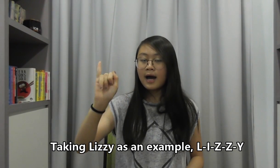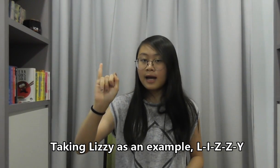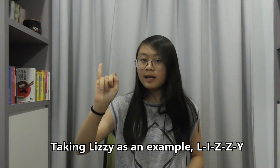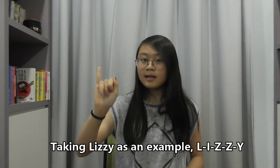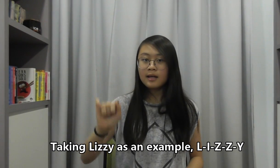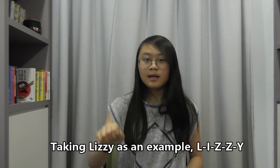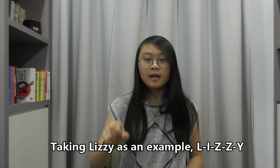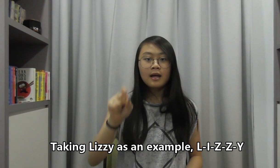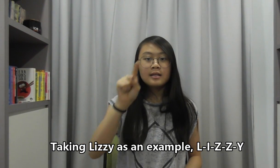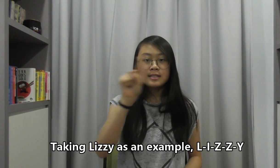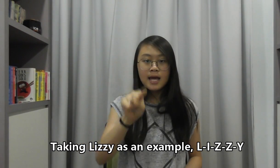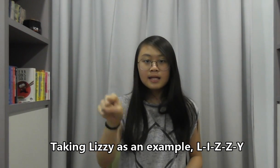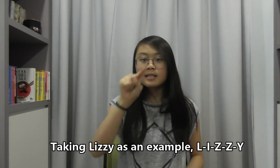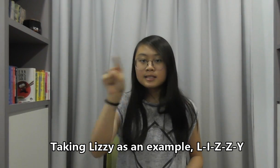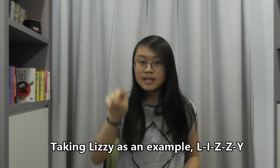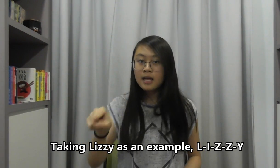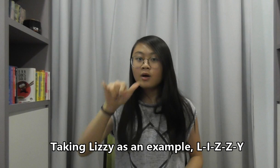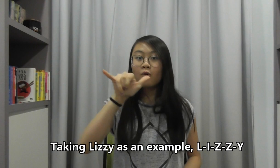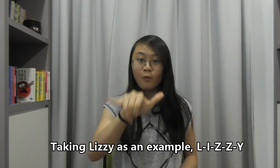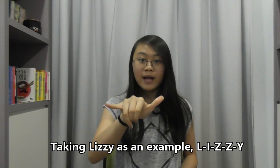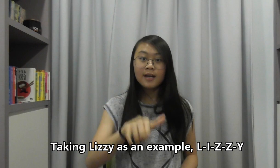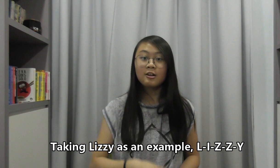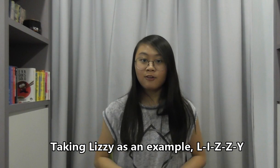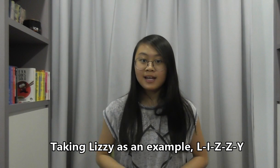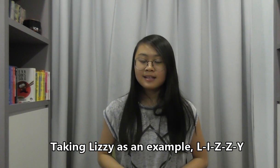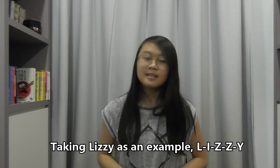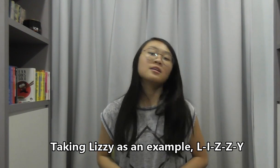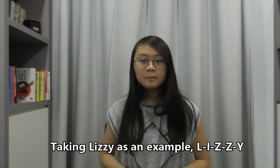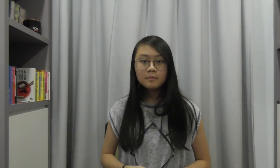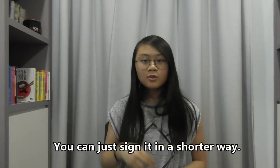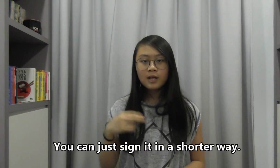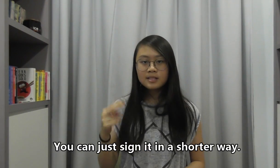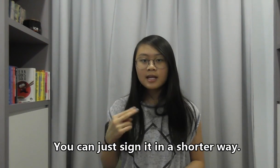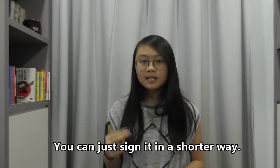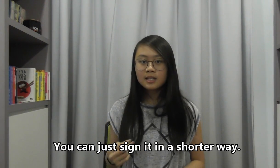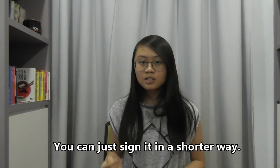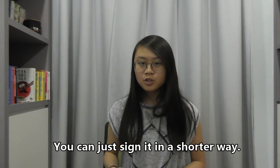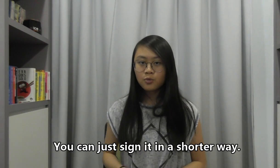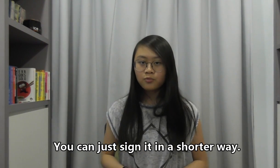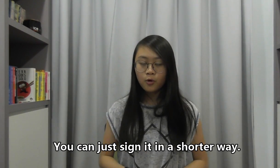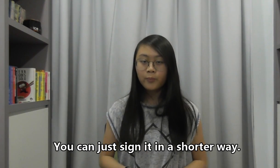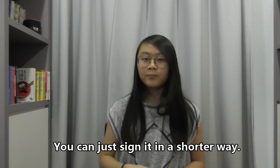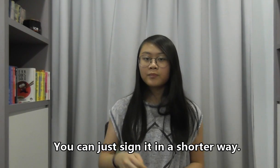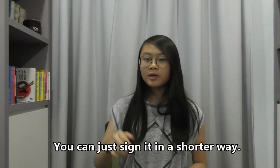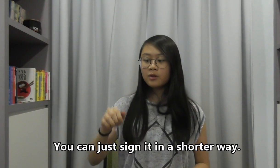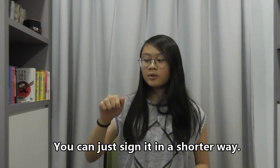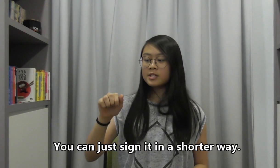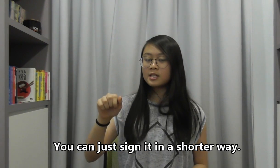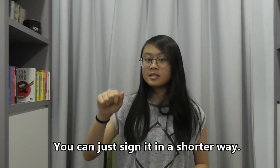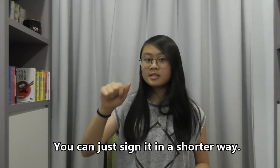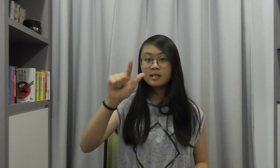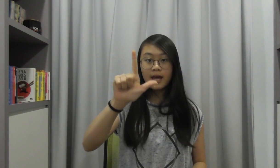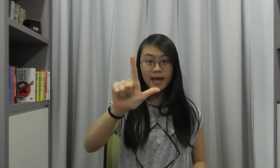I, Z, Z, Y, right? You can sign it in a short form, which is